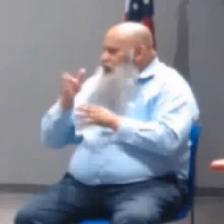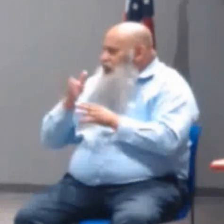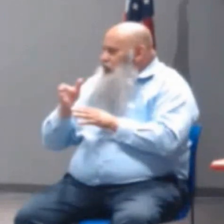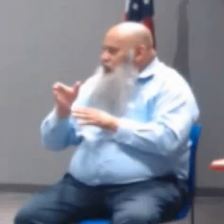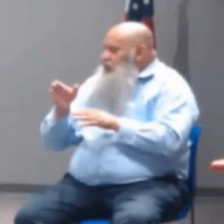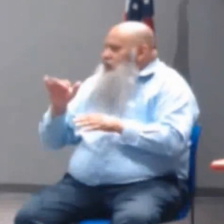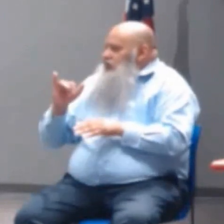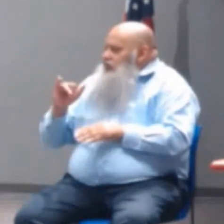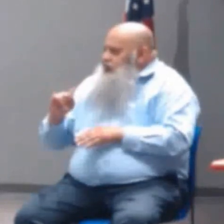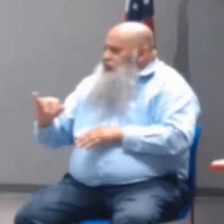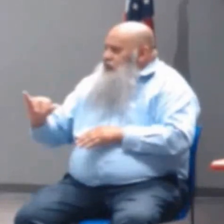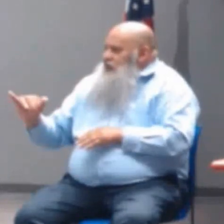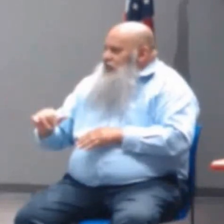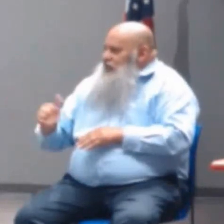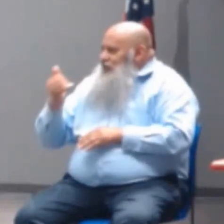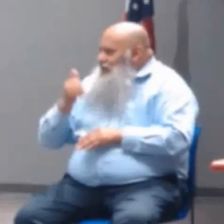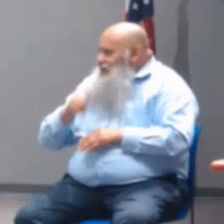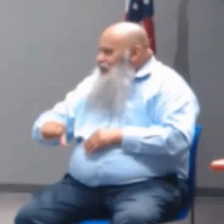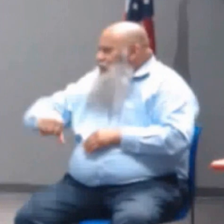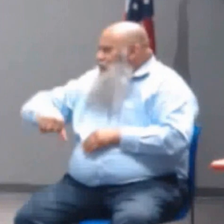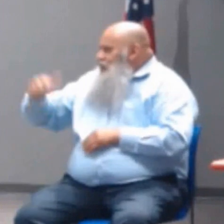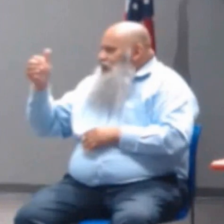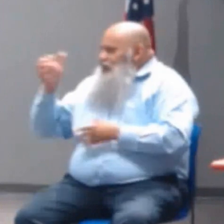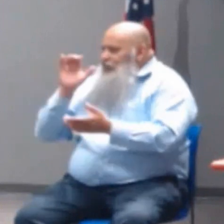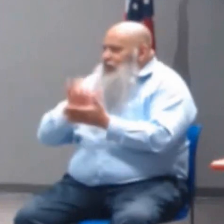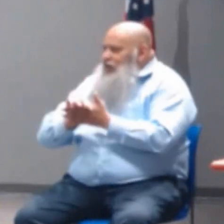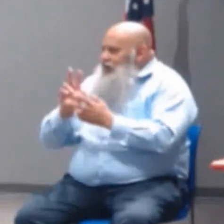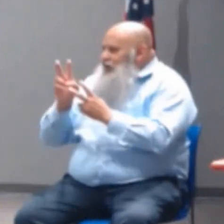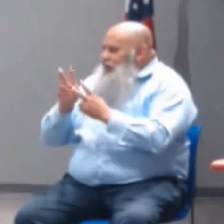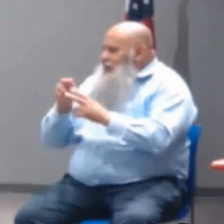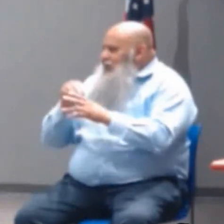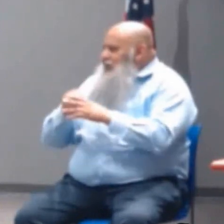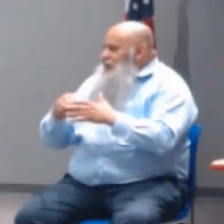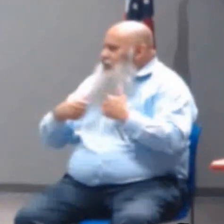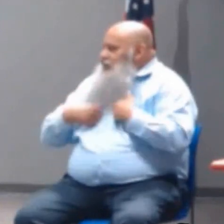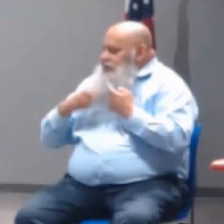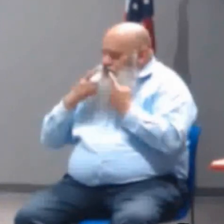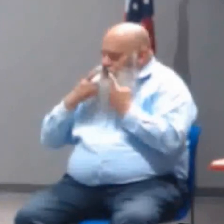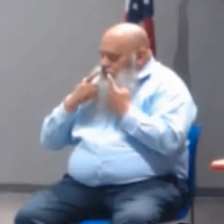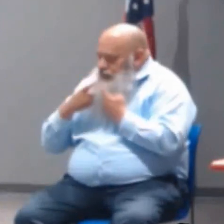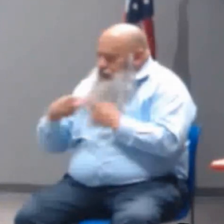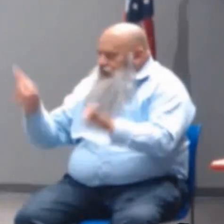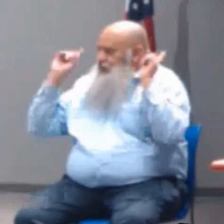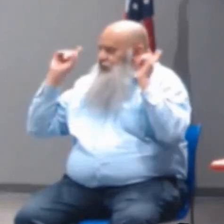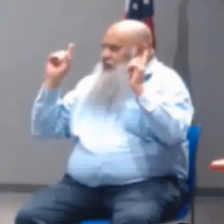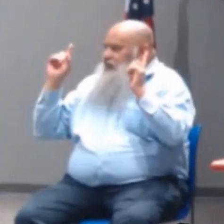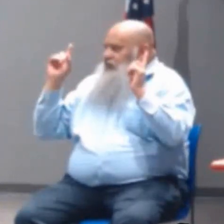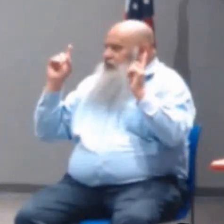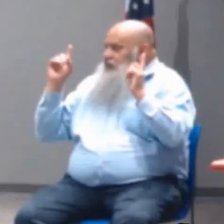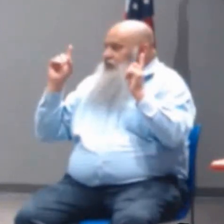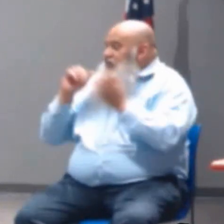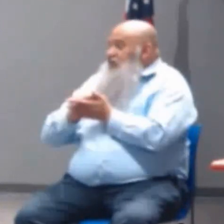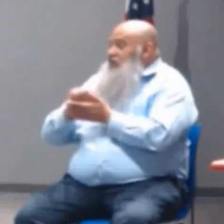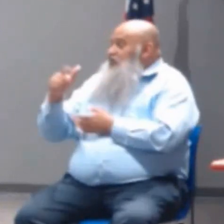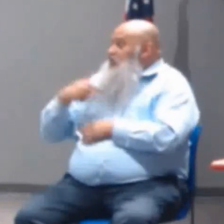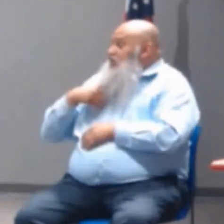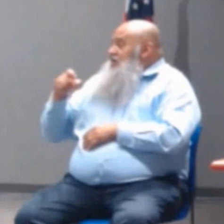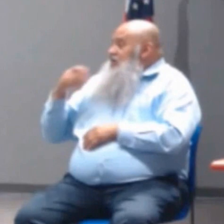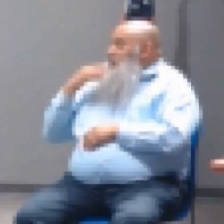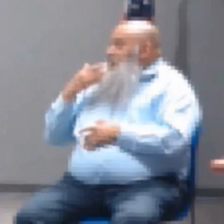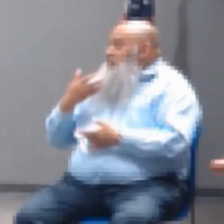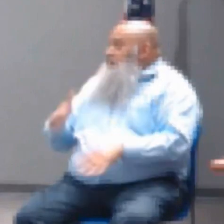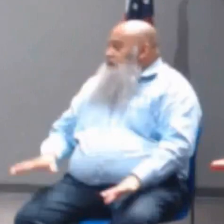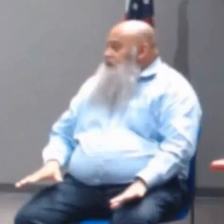just like every other married couple in the military. Finally. And that's all I needed to know.